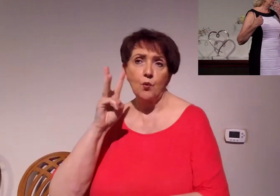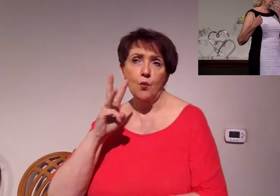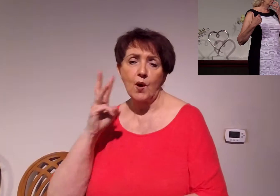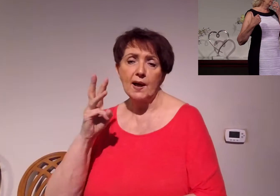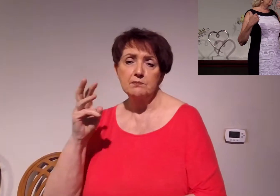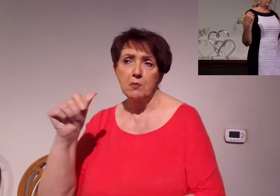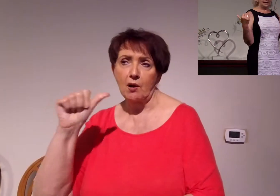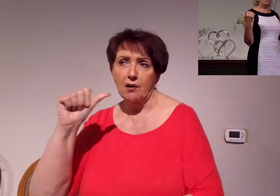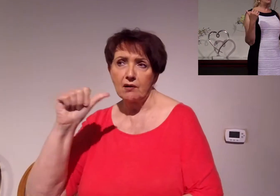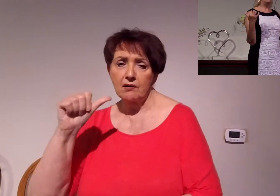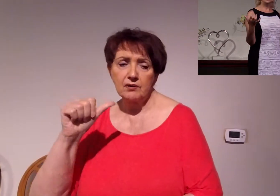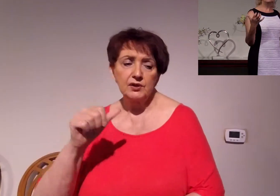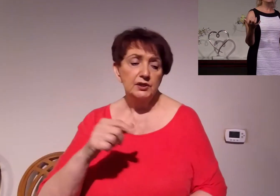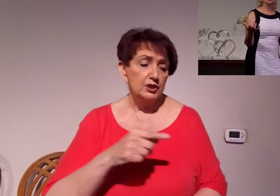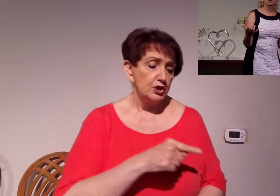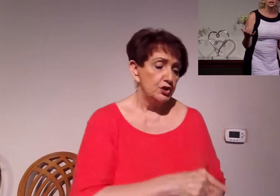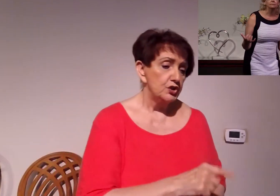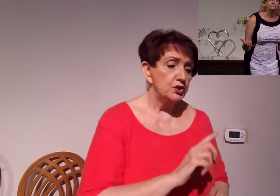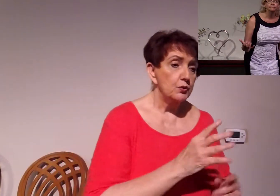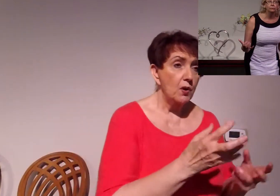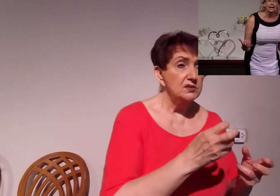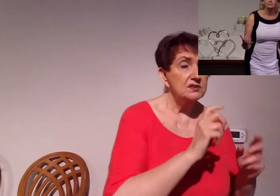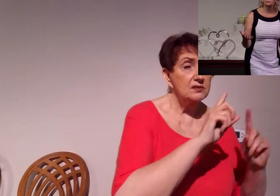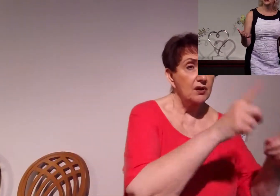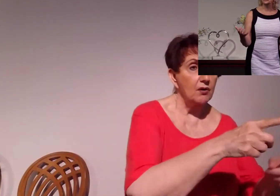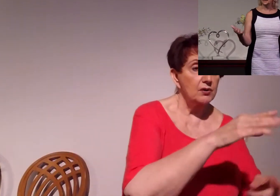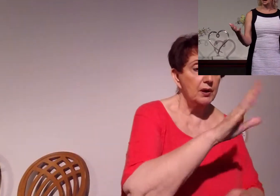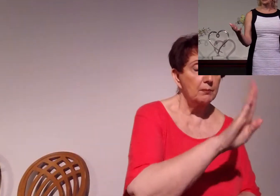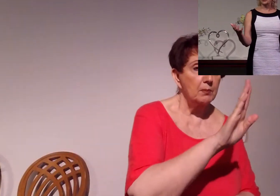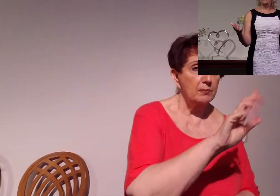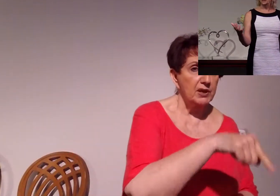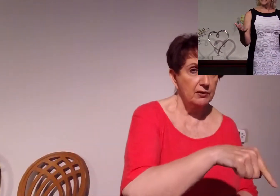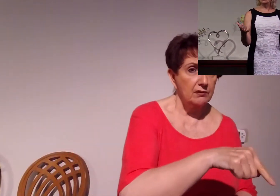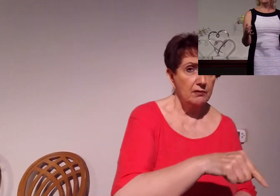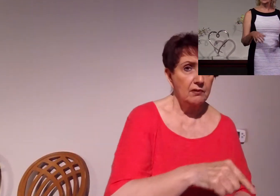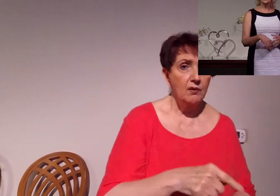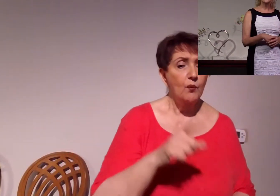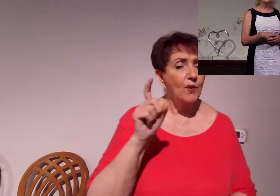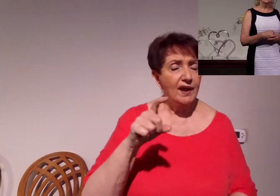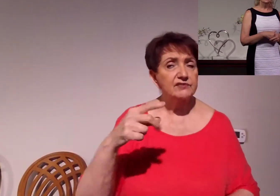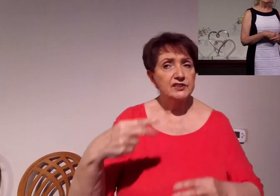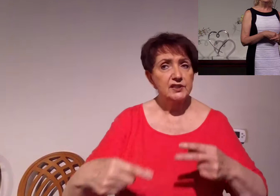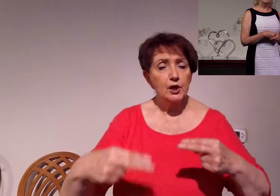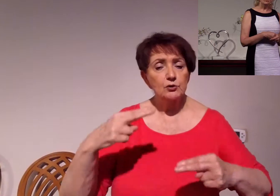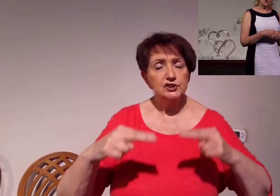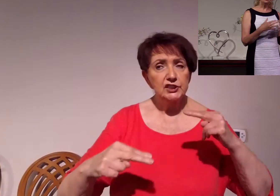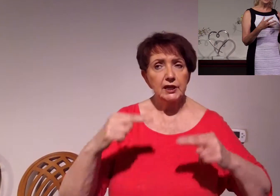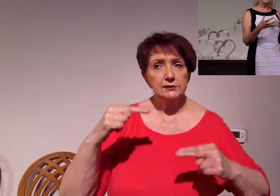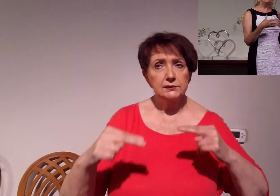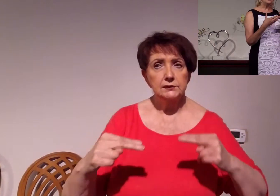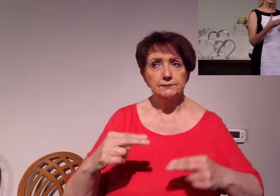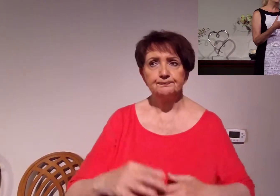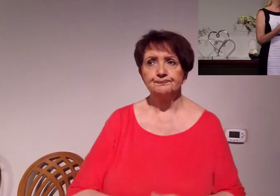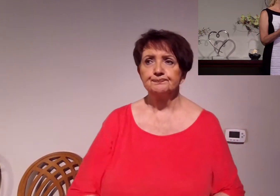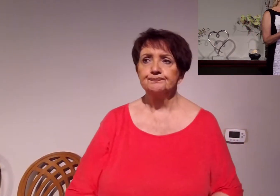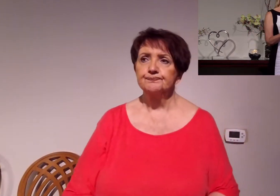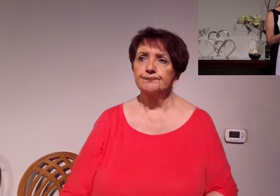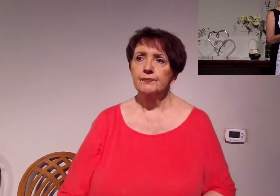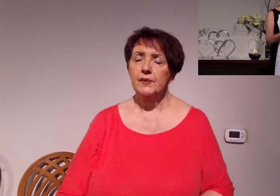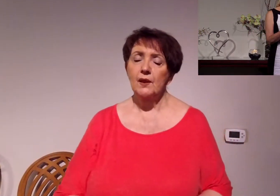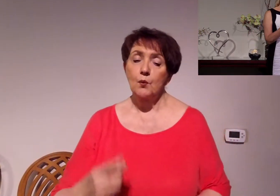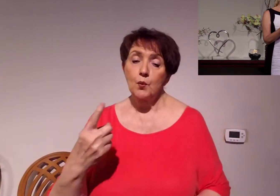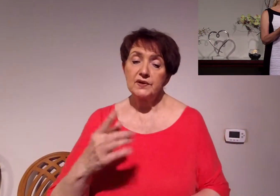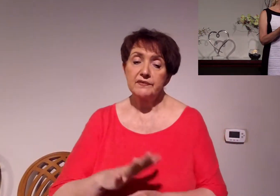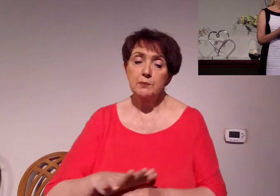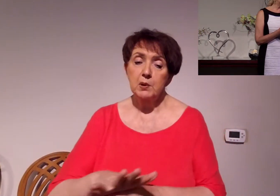barbecue. And then we have to negotiate. We have to figure that out. And and I think one of the places